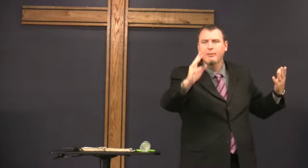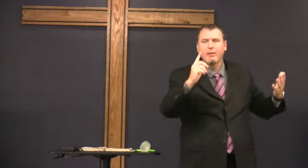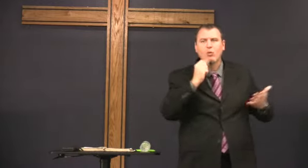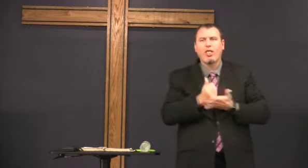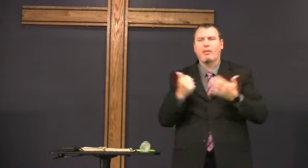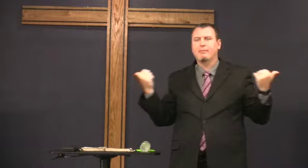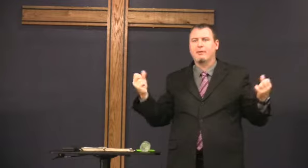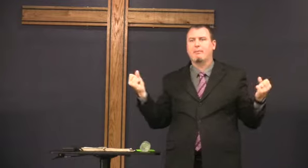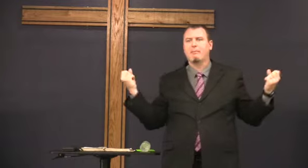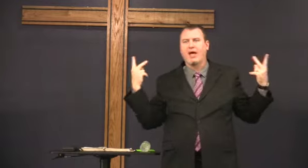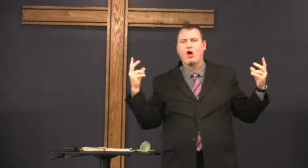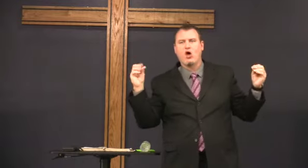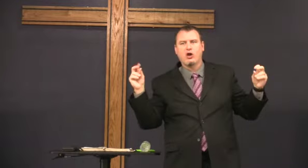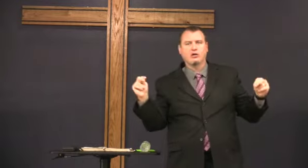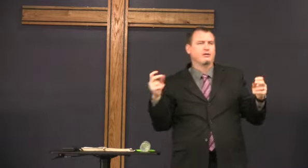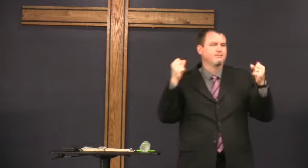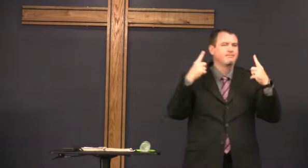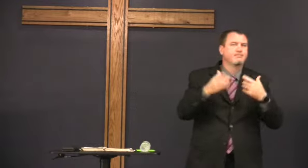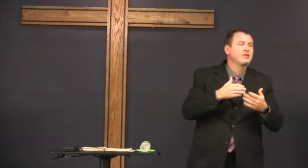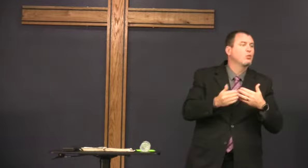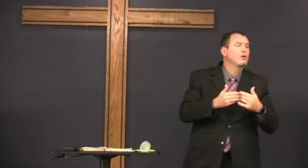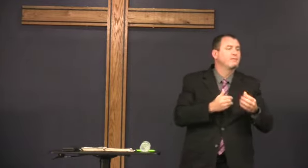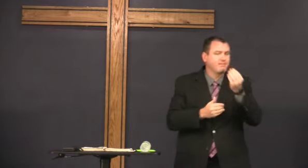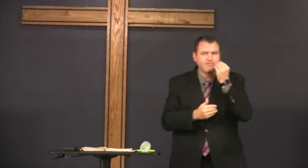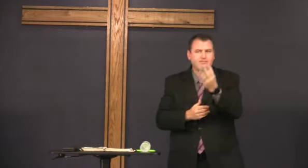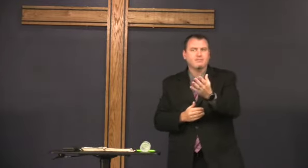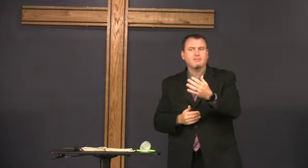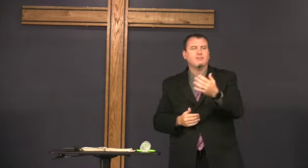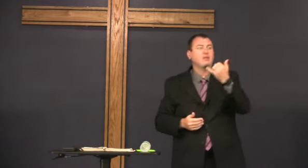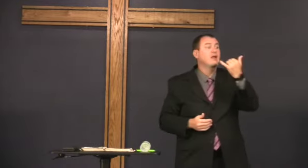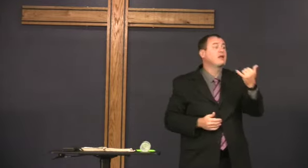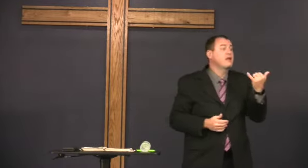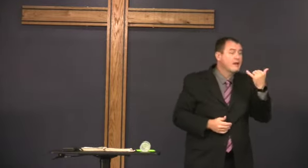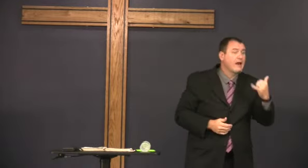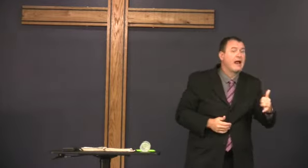Turn it back on. It helped both of them come back on. Okay? So,